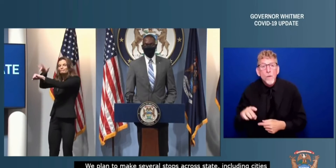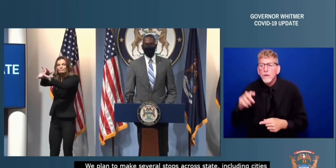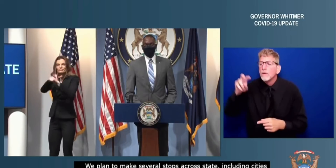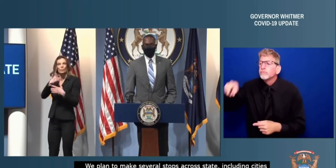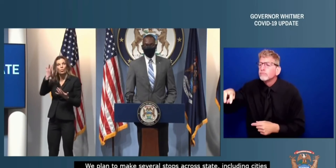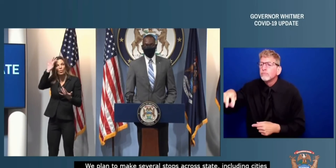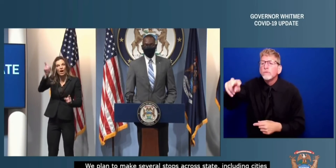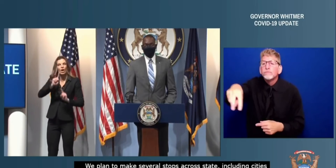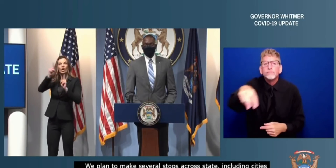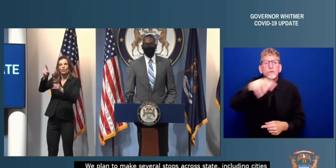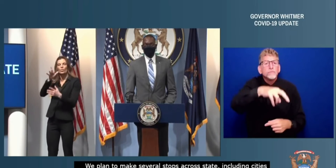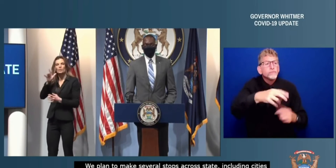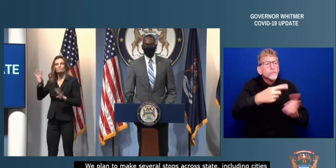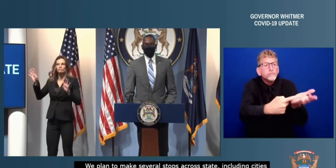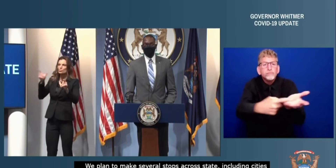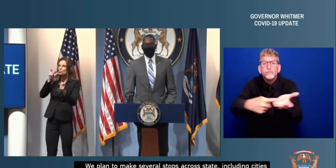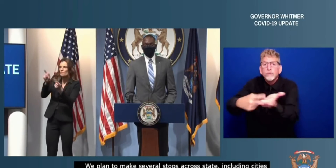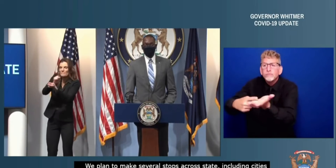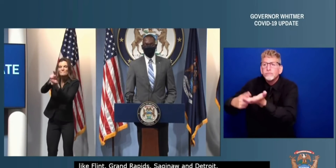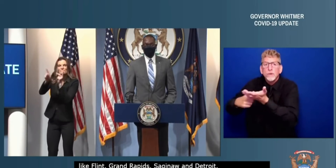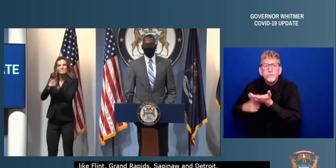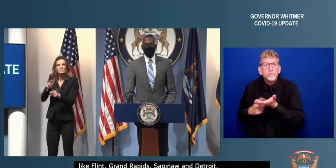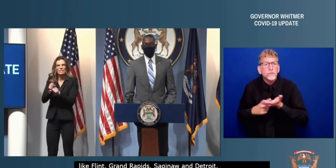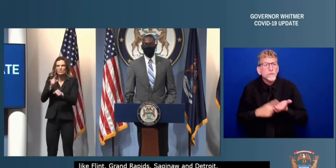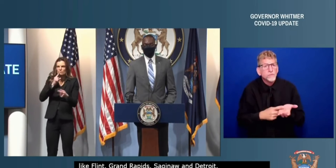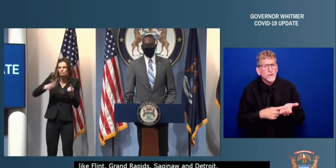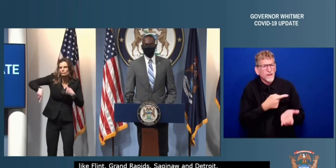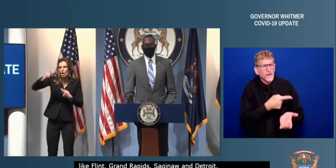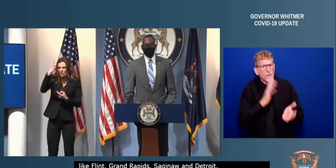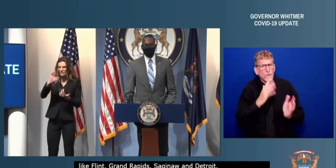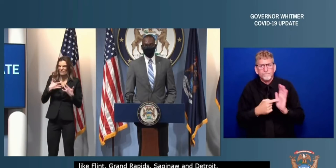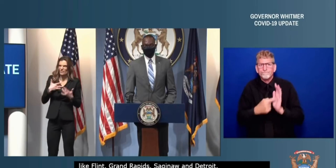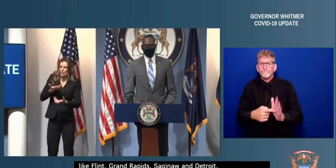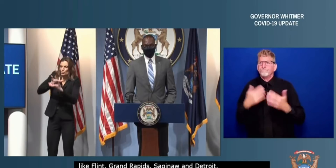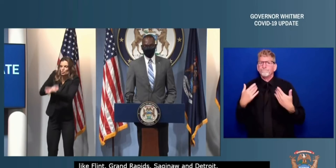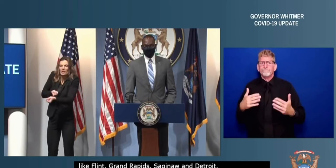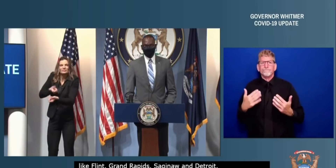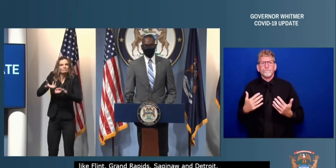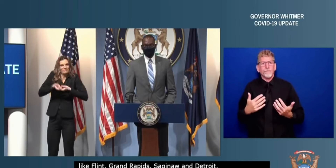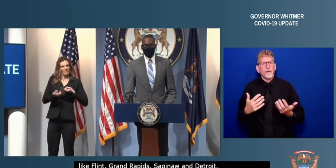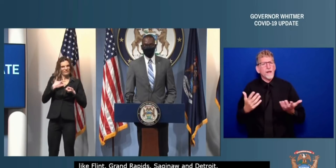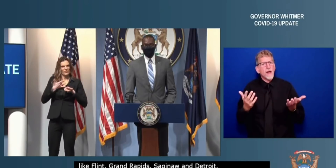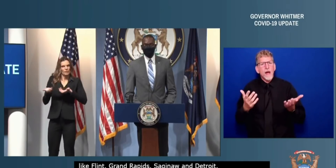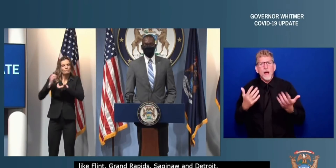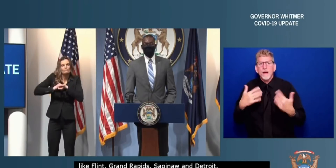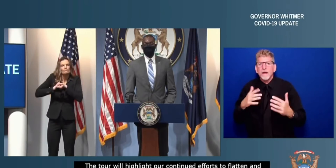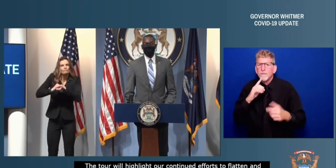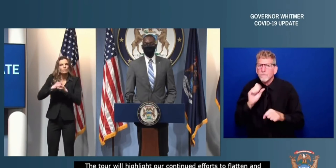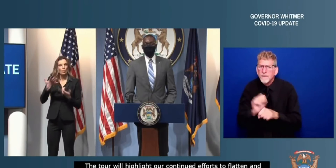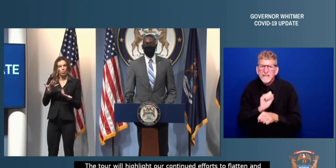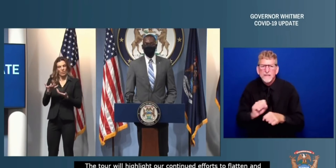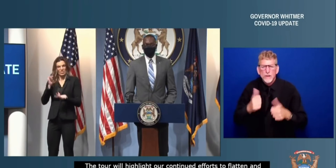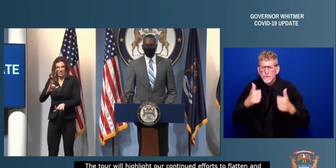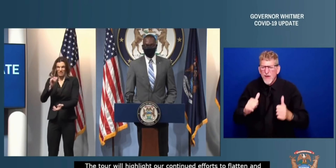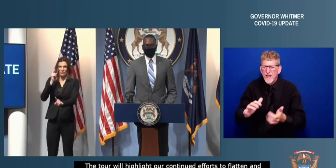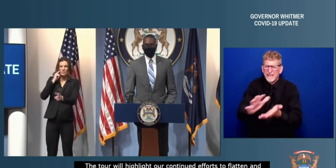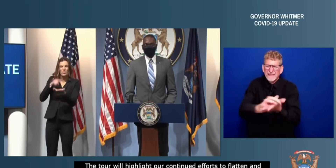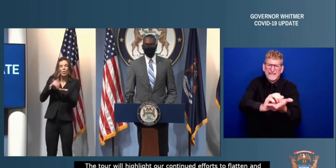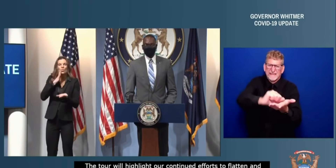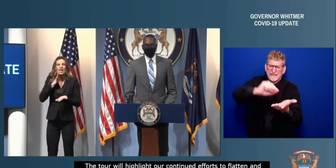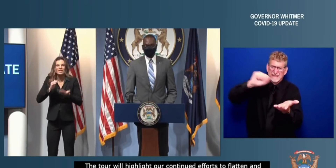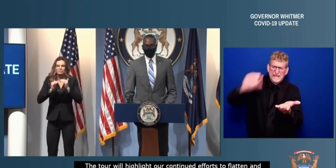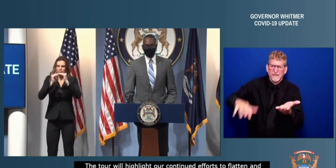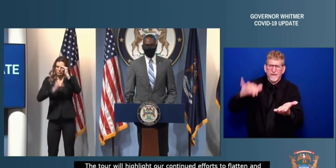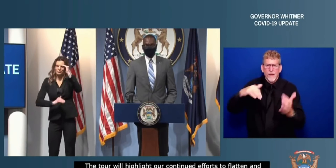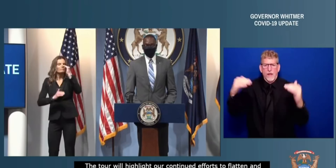efforts to flatten and eliminate racial disparities during the COVID-19 pandemic. We will be encouraging everyone to